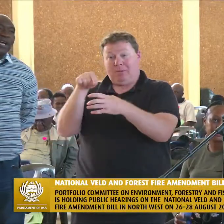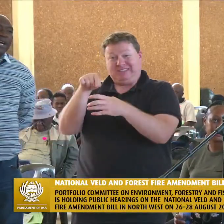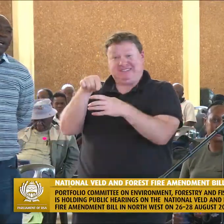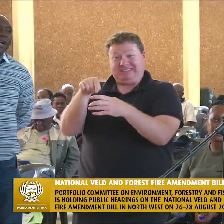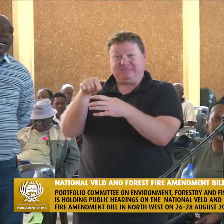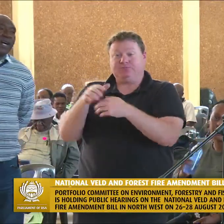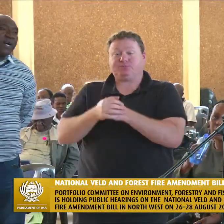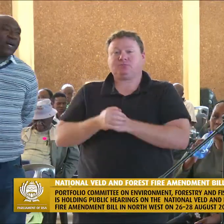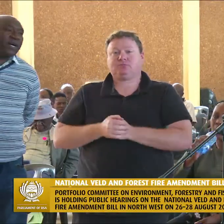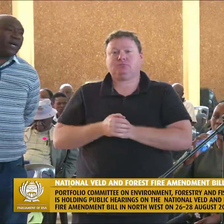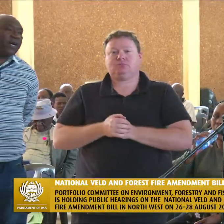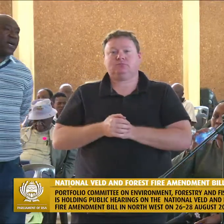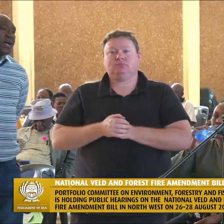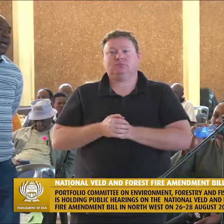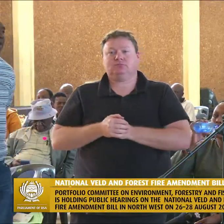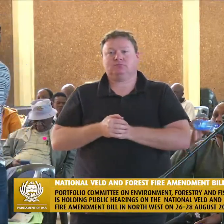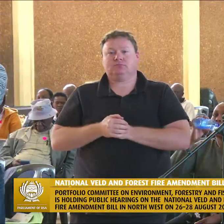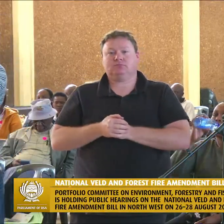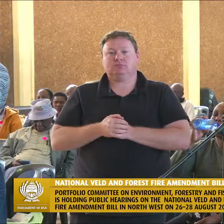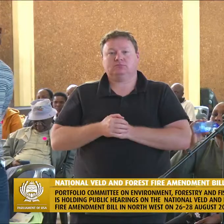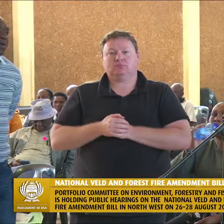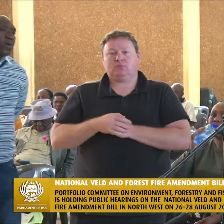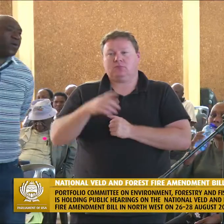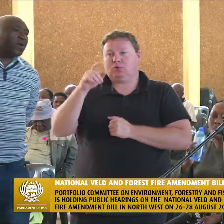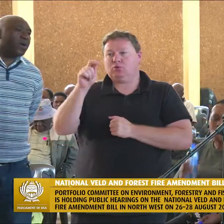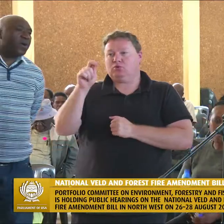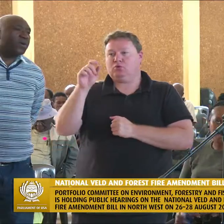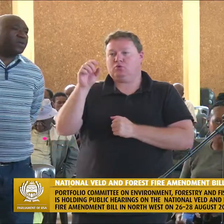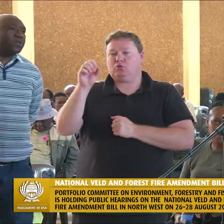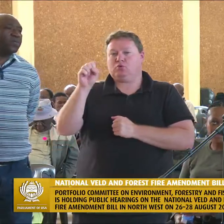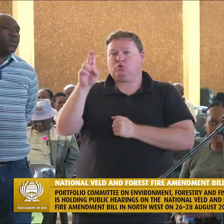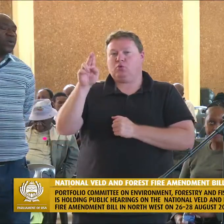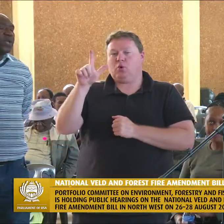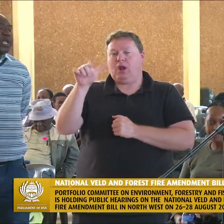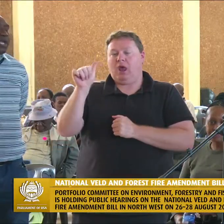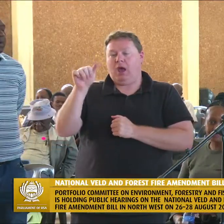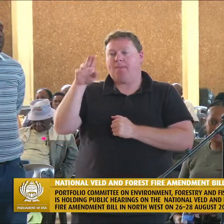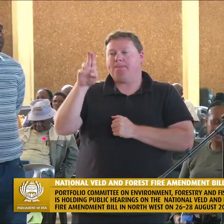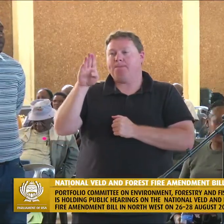i'm part of an initiative called sulabutu foundation